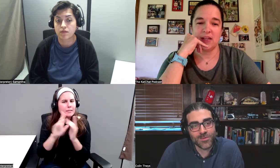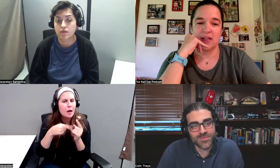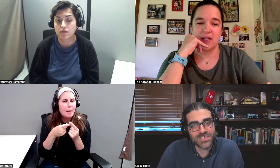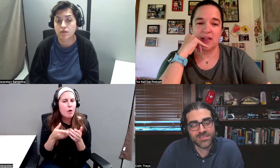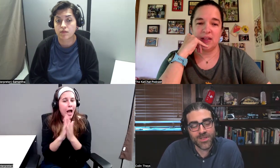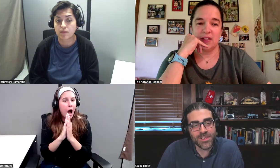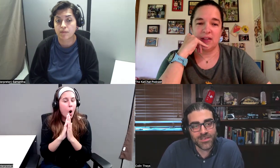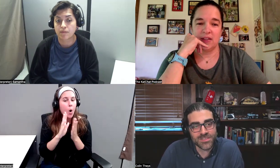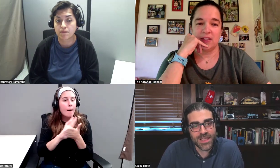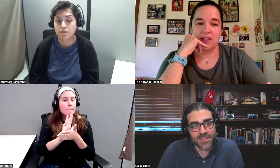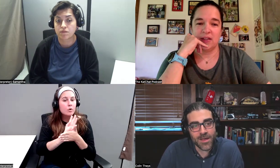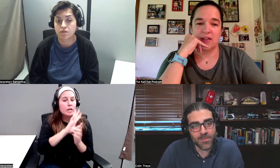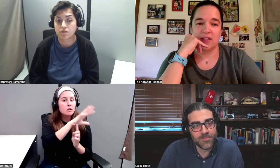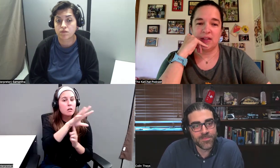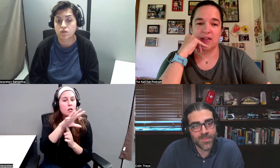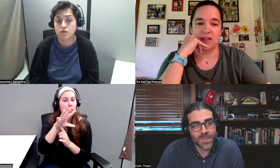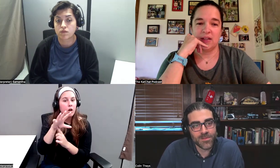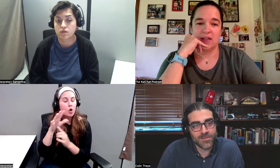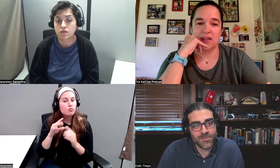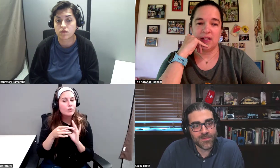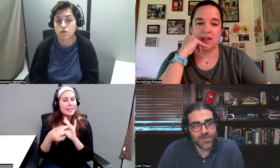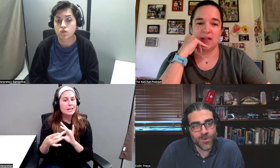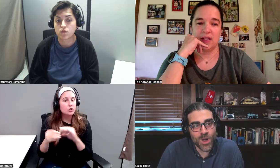in terms of accessibility and just making them,